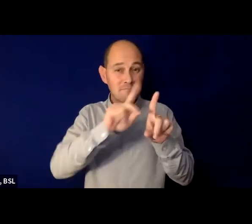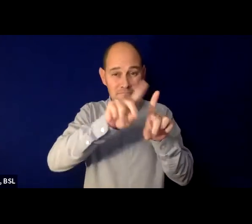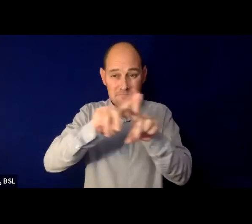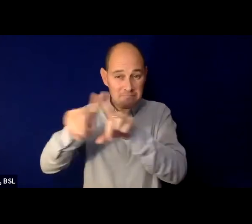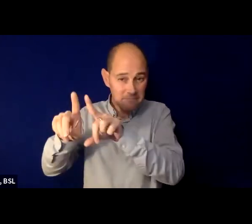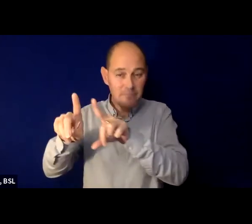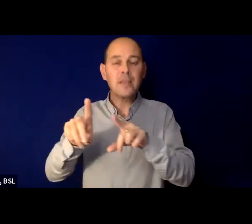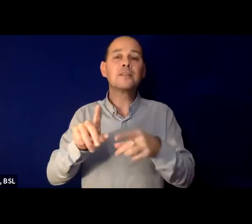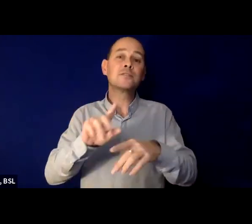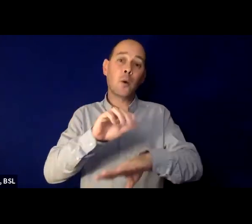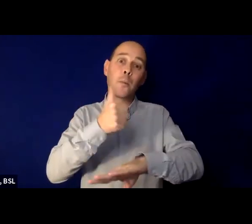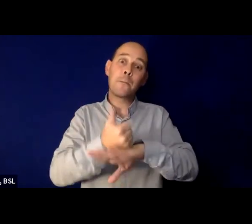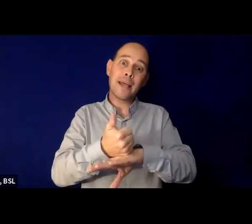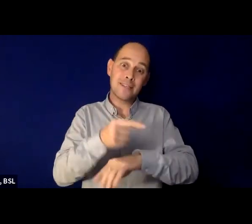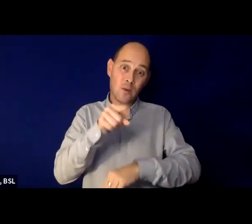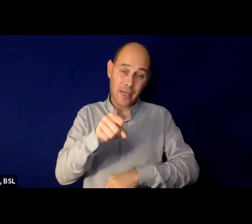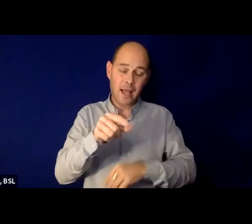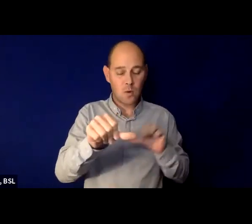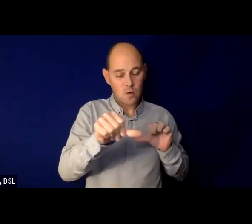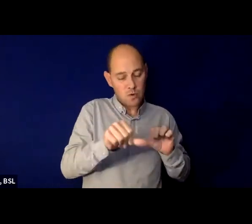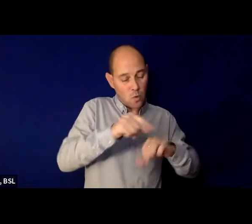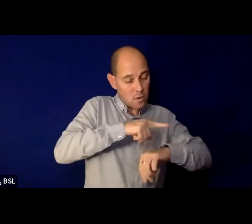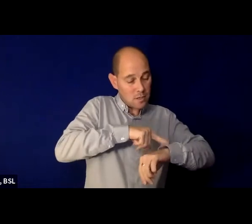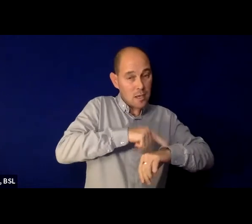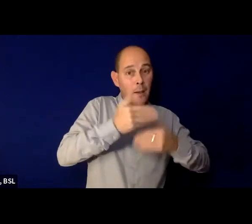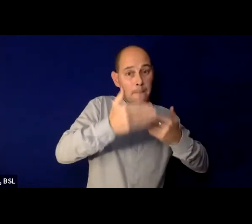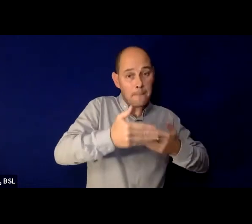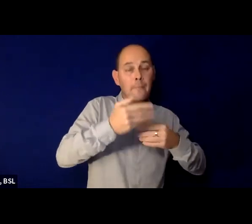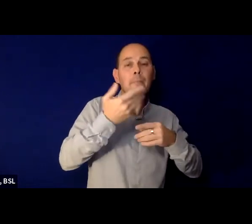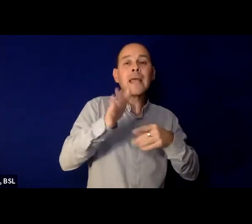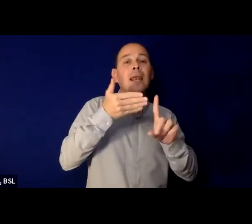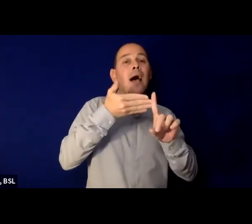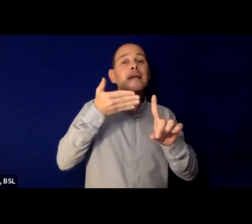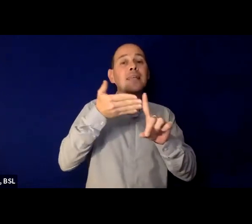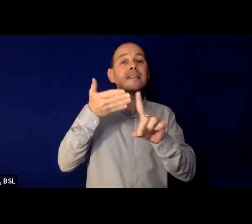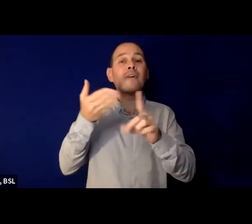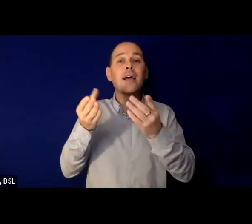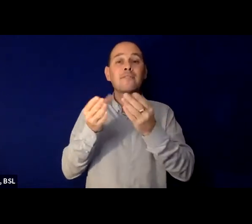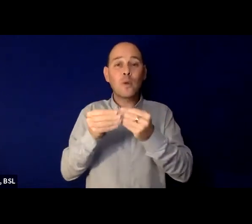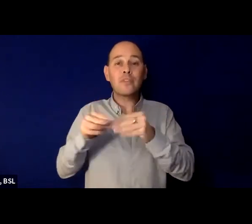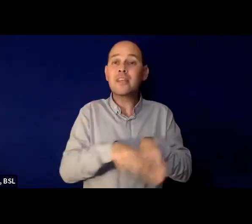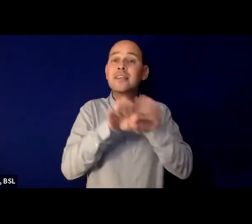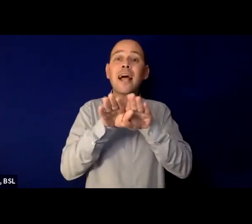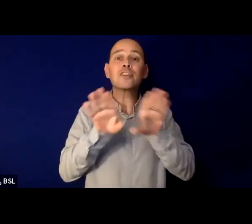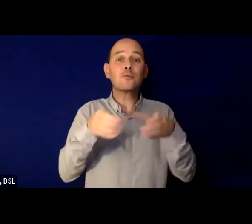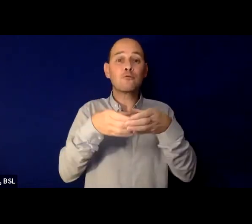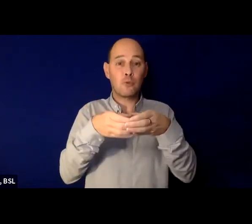So based on that, in a short term, we identified with the national technical group, we